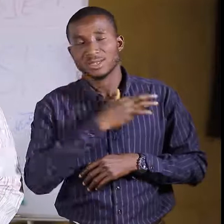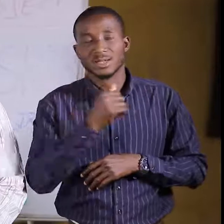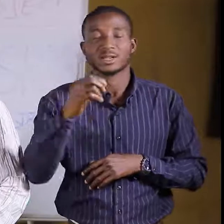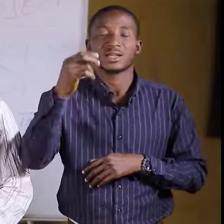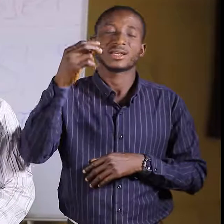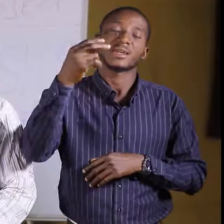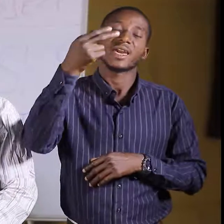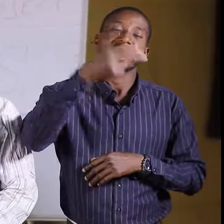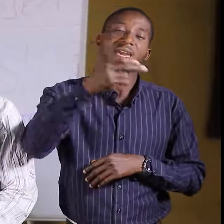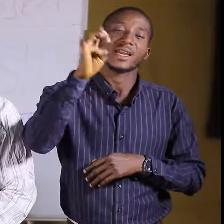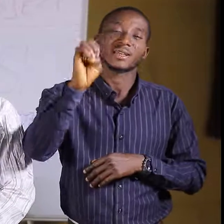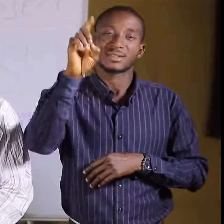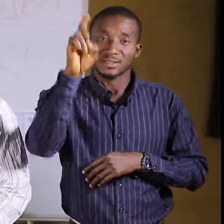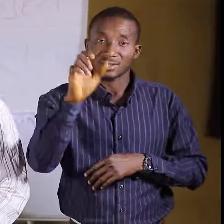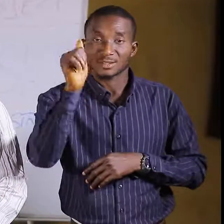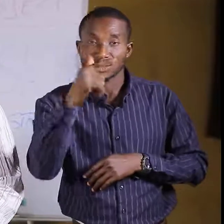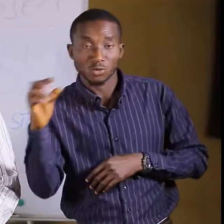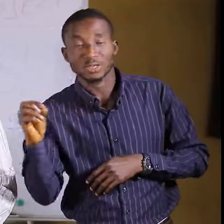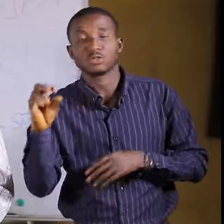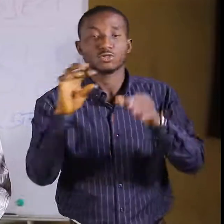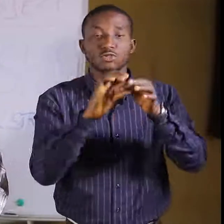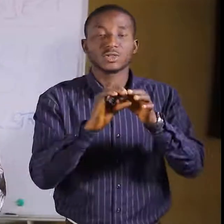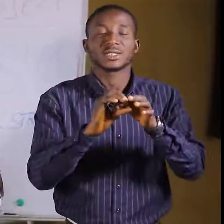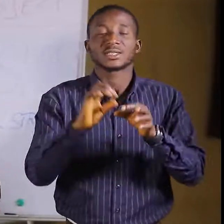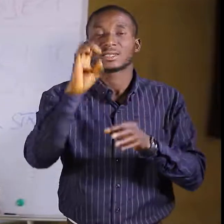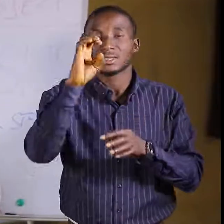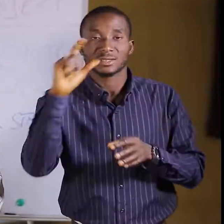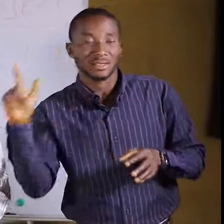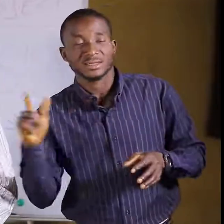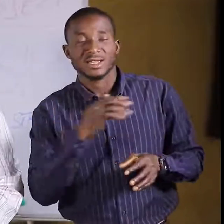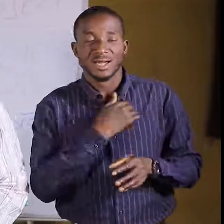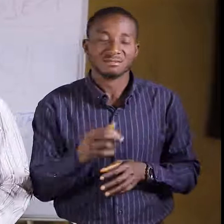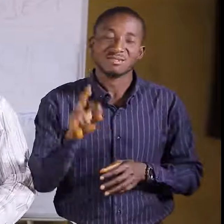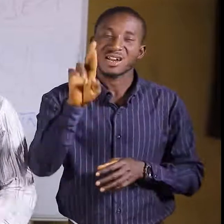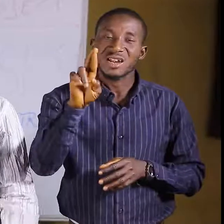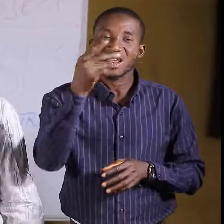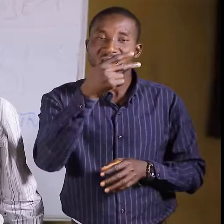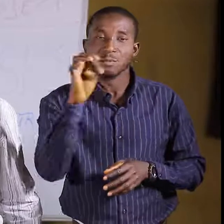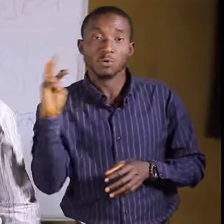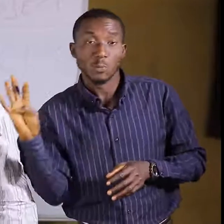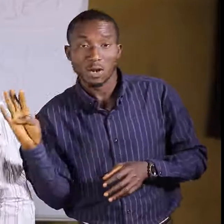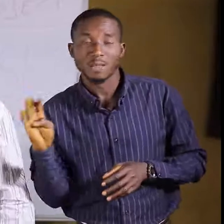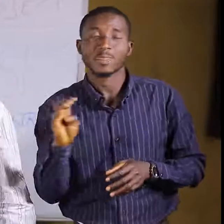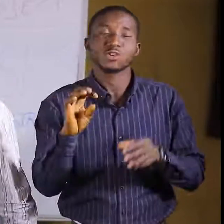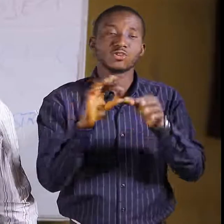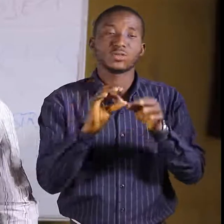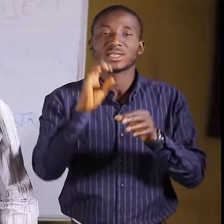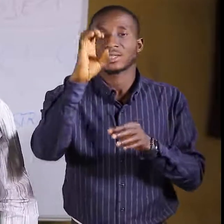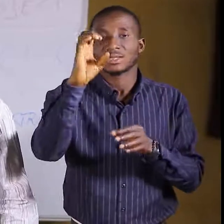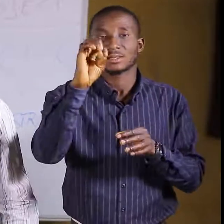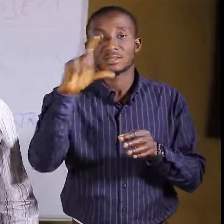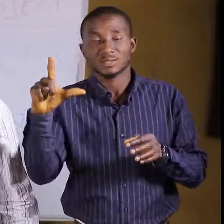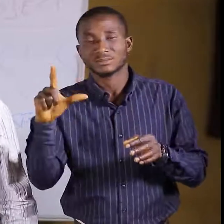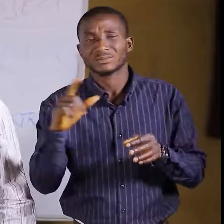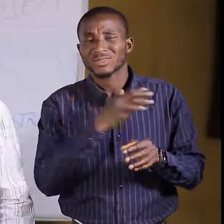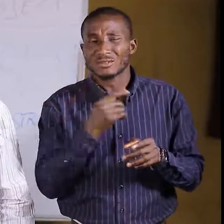hexagonal unit cell, a rhombohedral unit cell. And the discussion for today is based on